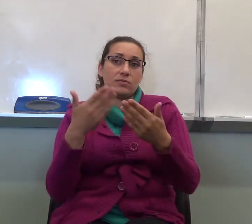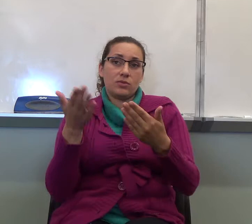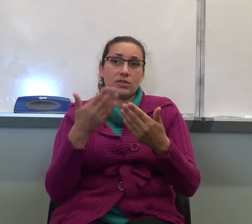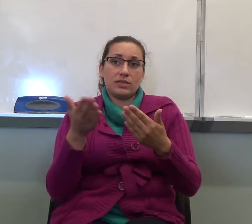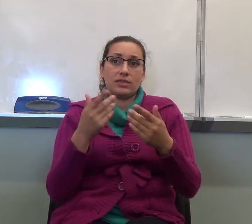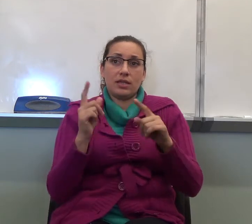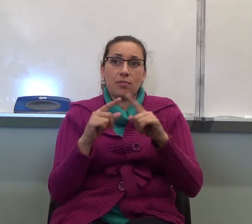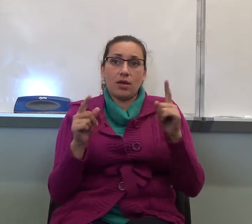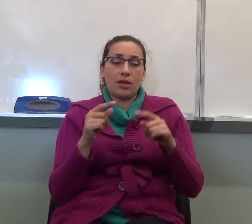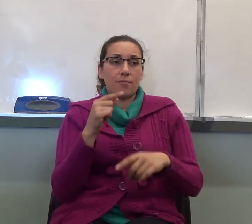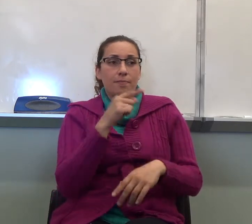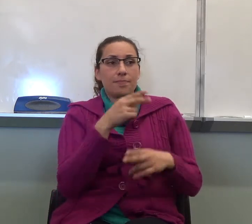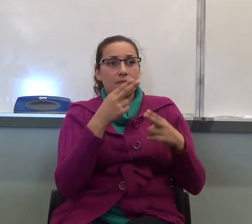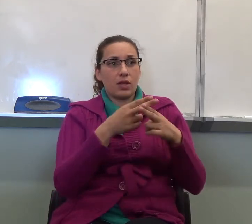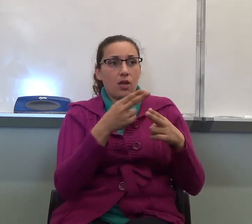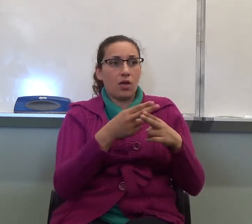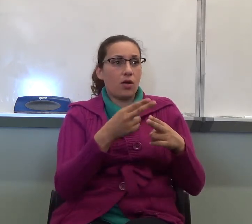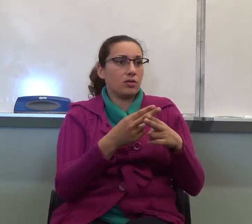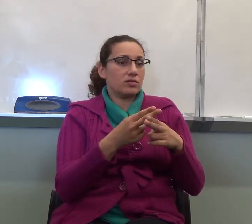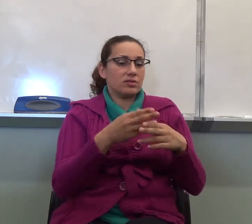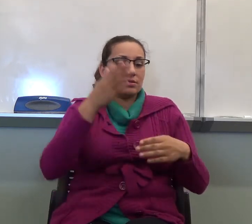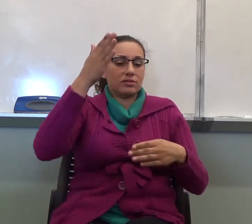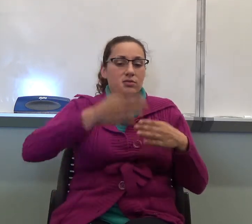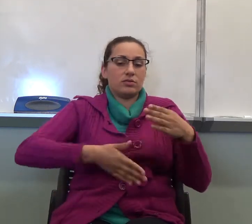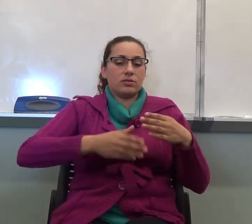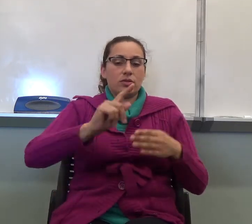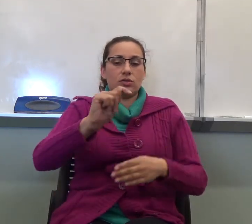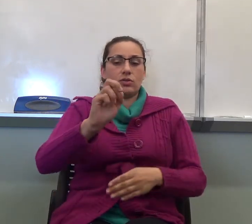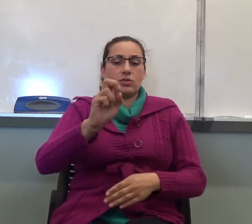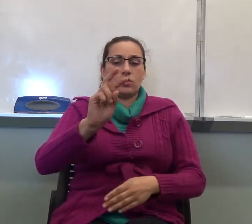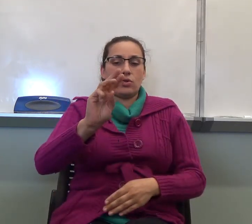is called a terminating decimal because it stops.